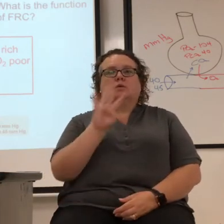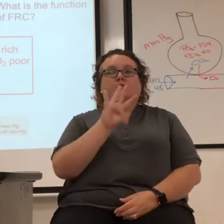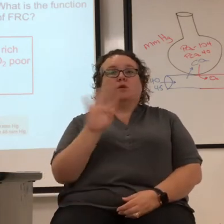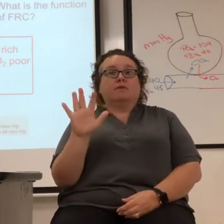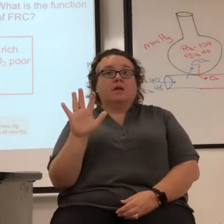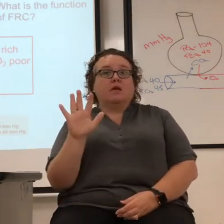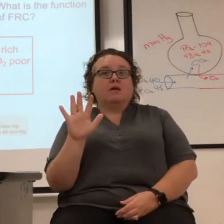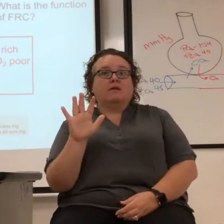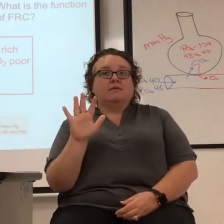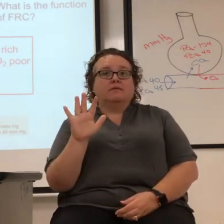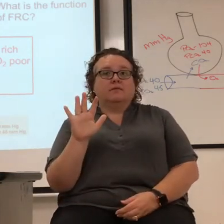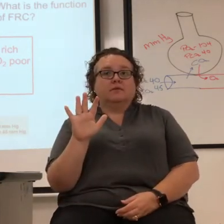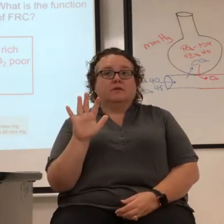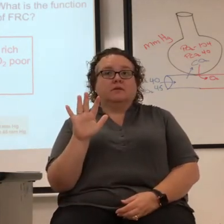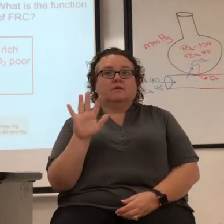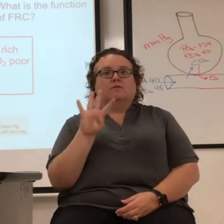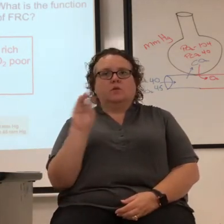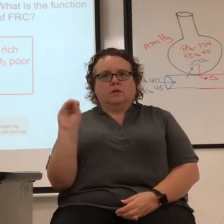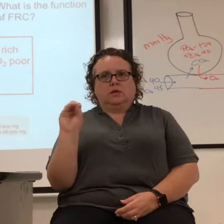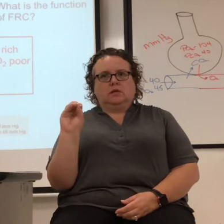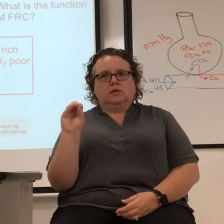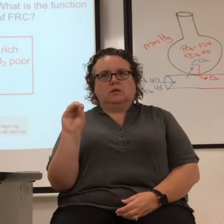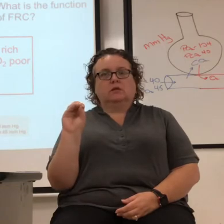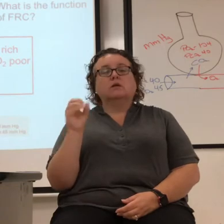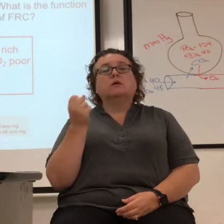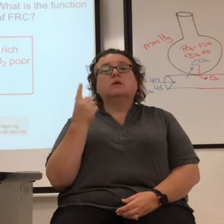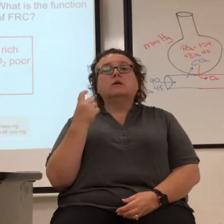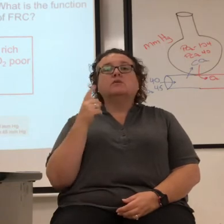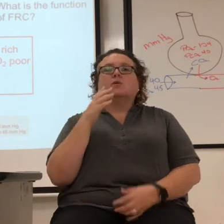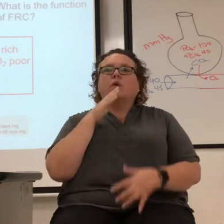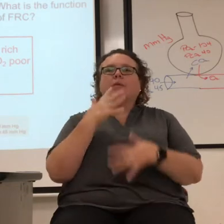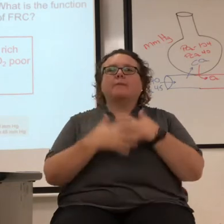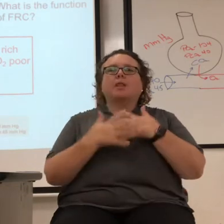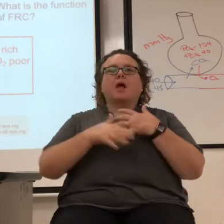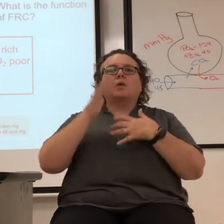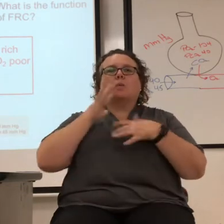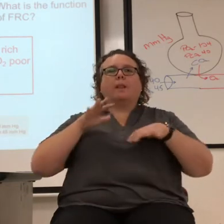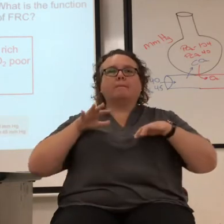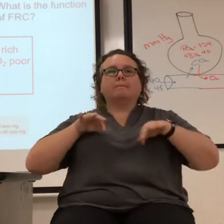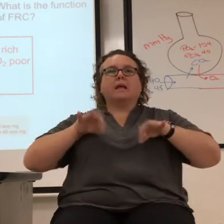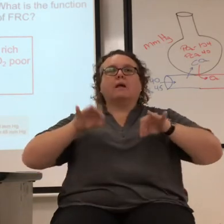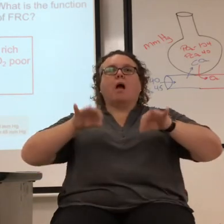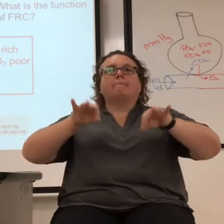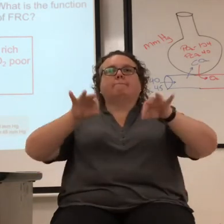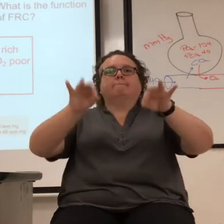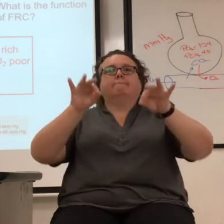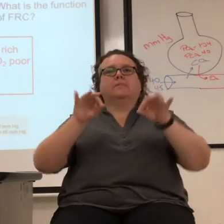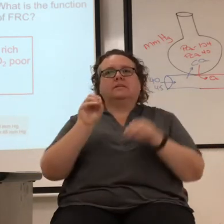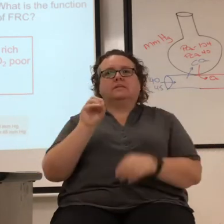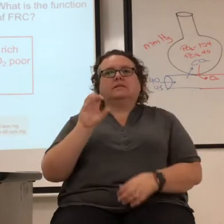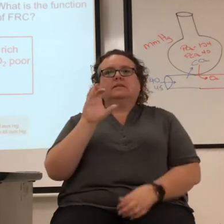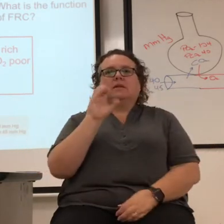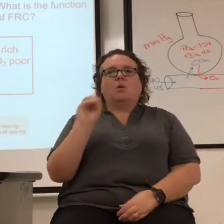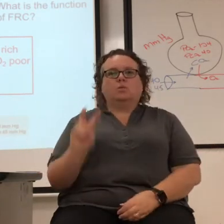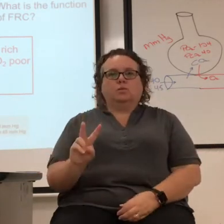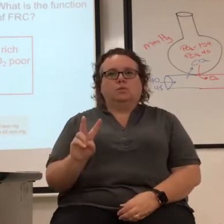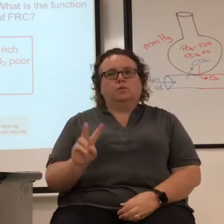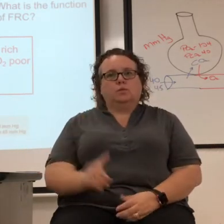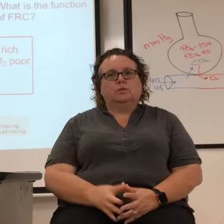45, 40. So the blood will pick up CO2.